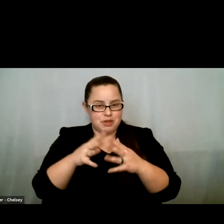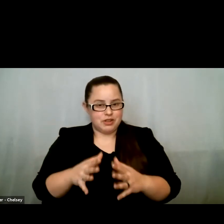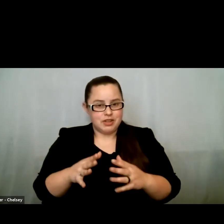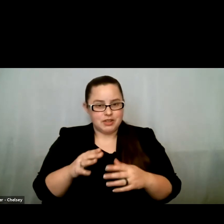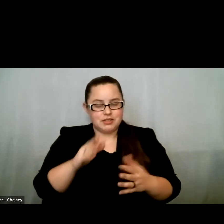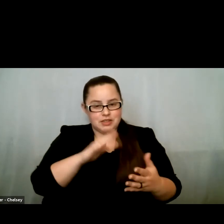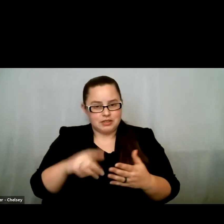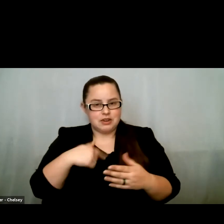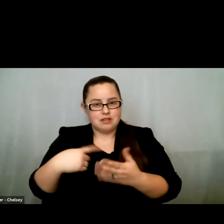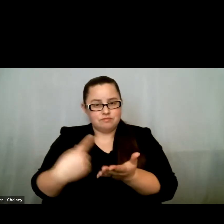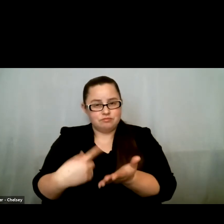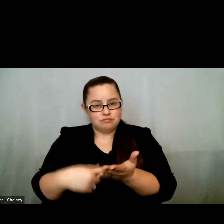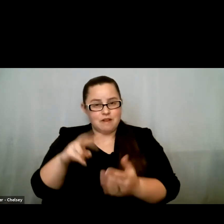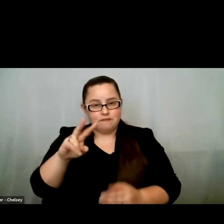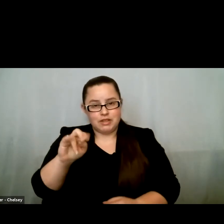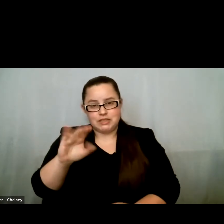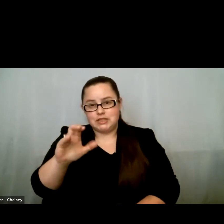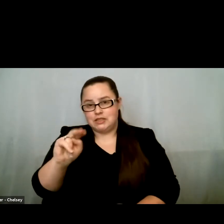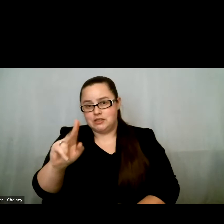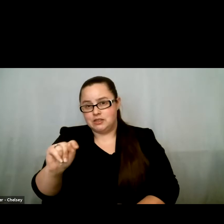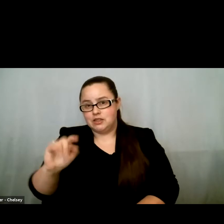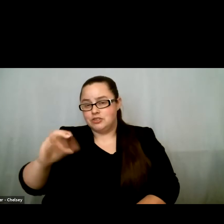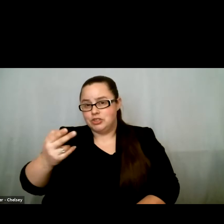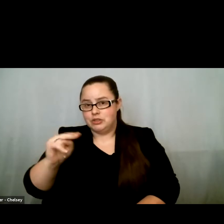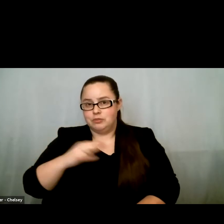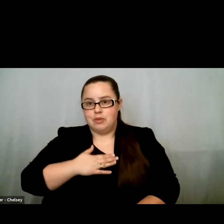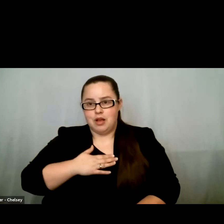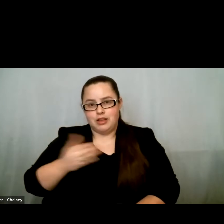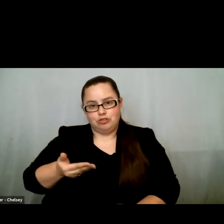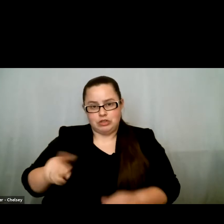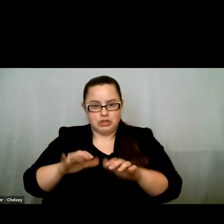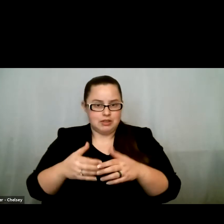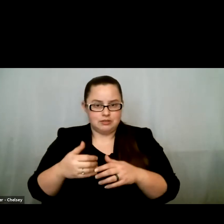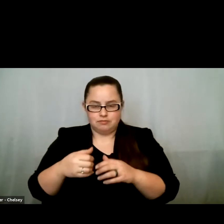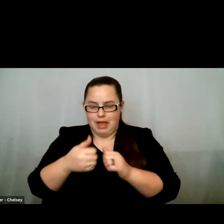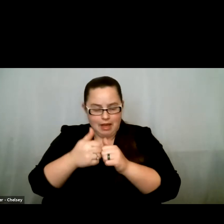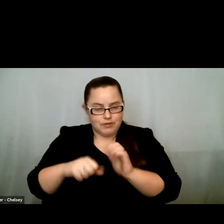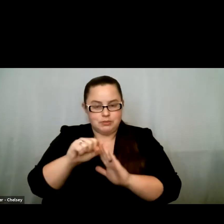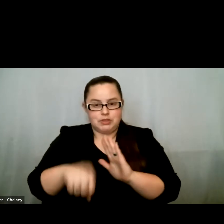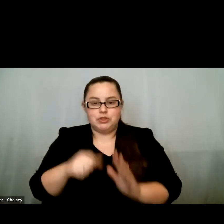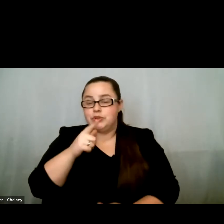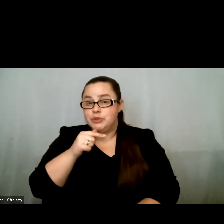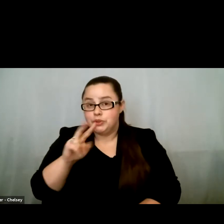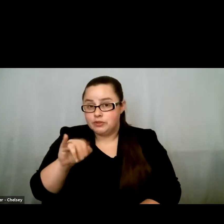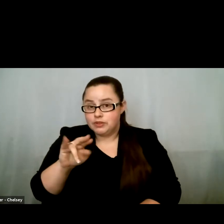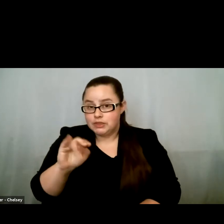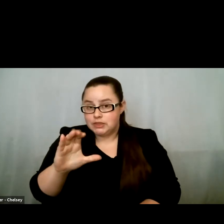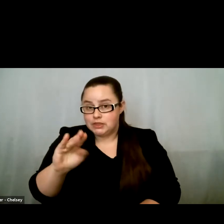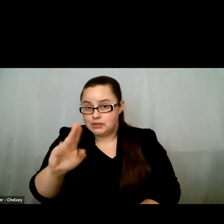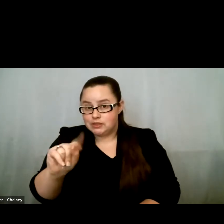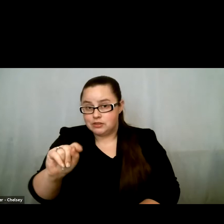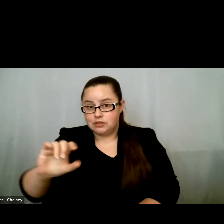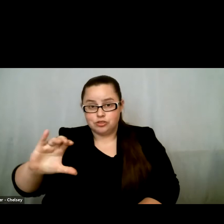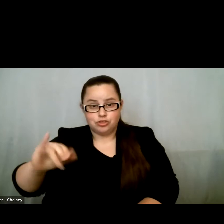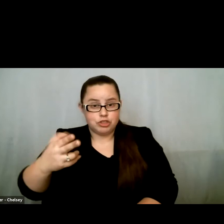Vincent Chin in my introduction class every semester. Who was Vincent Chin? He was a young